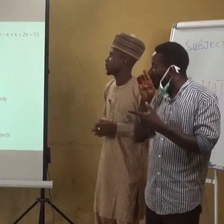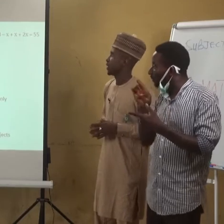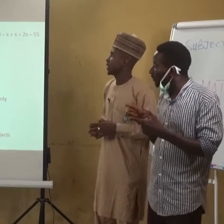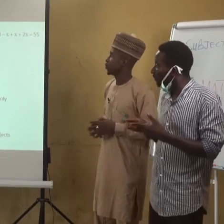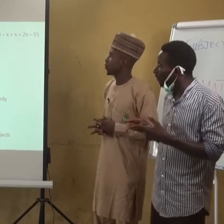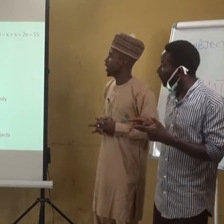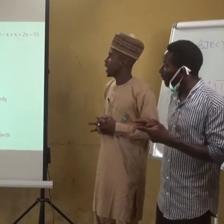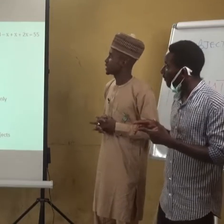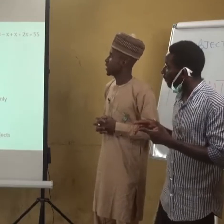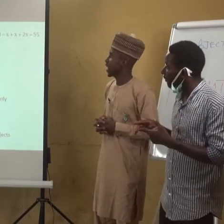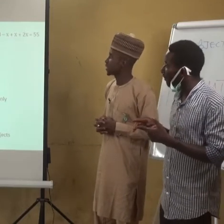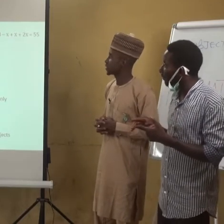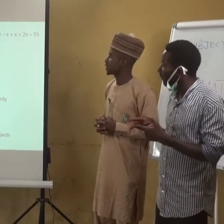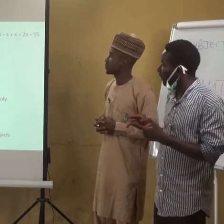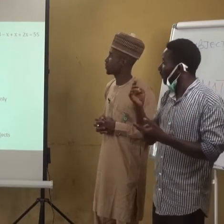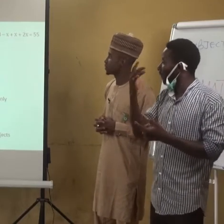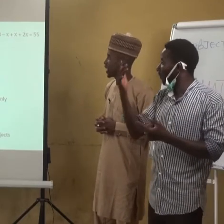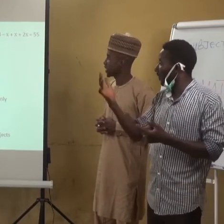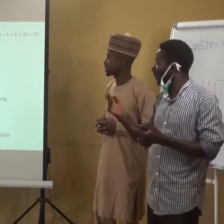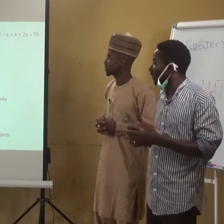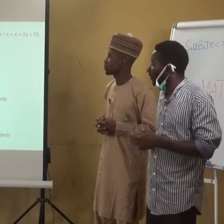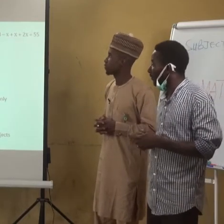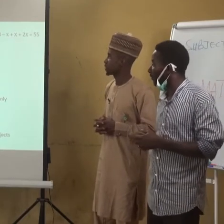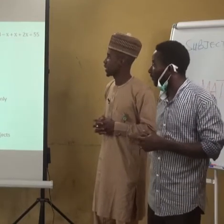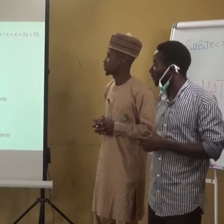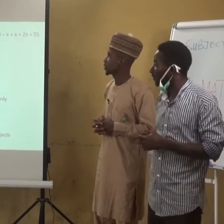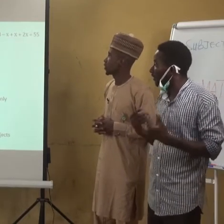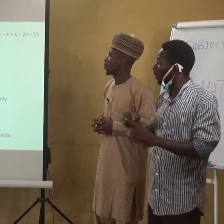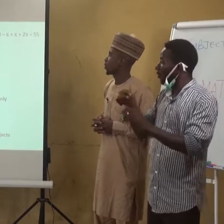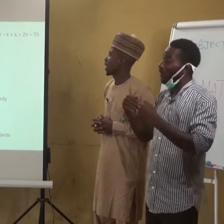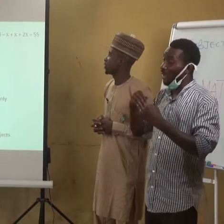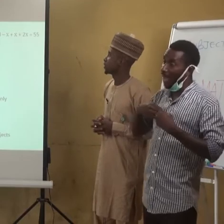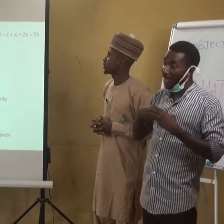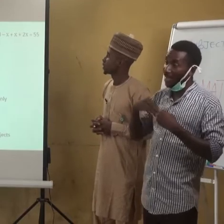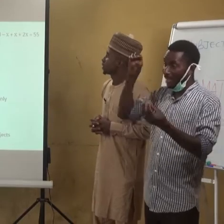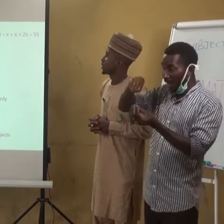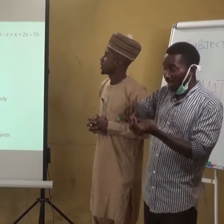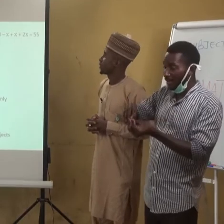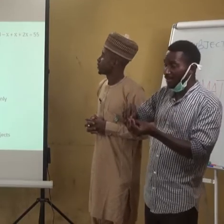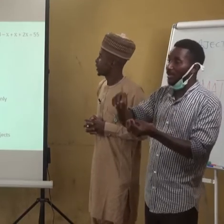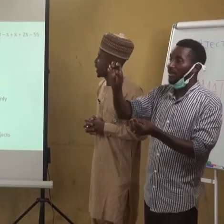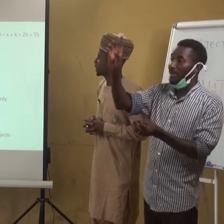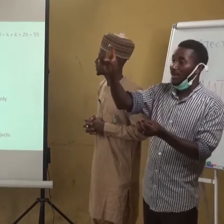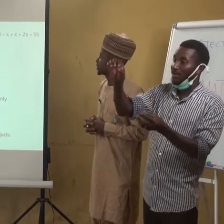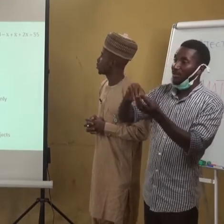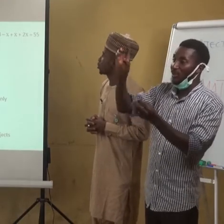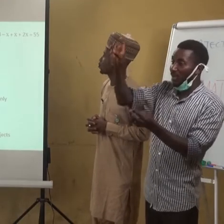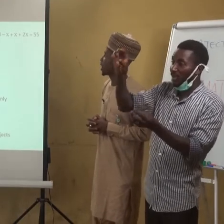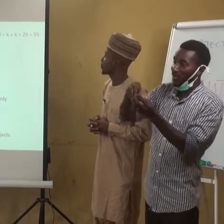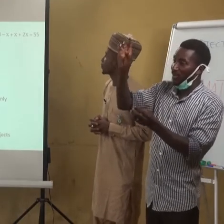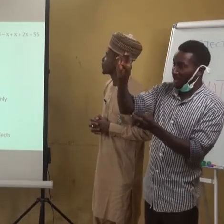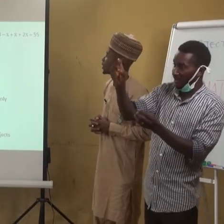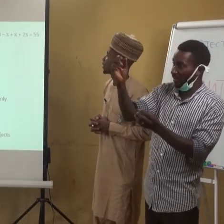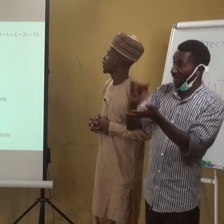step. Then when we add x plus x plus x, we have 3x. Then we